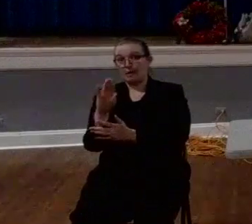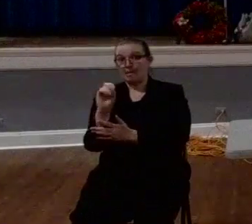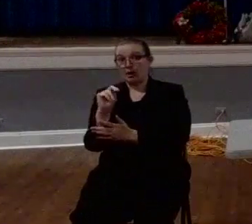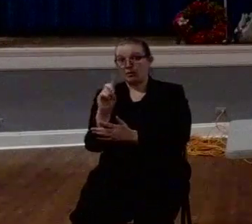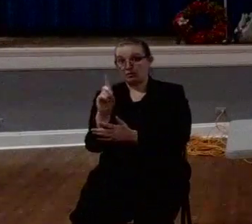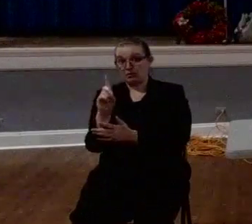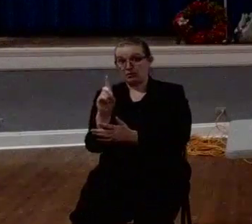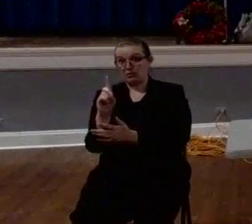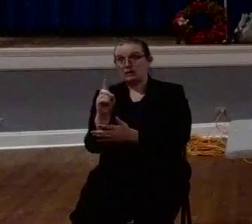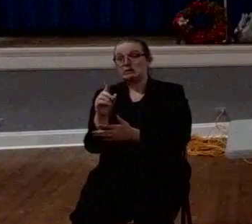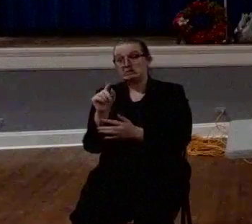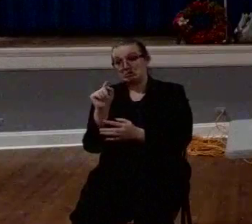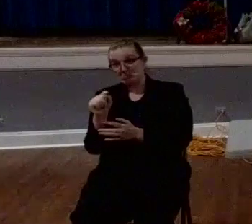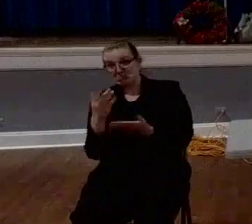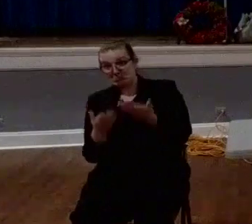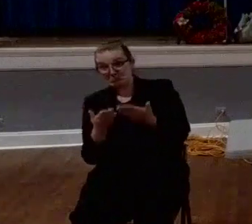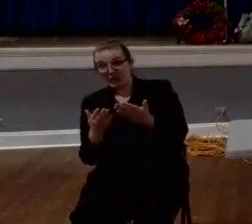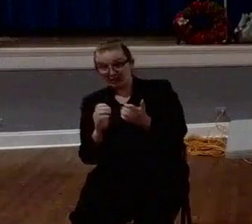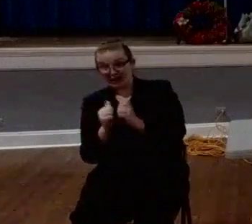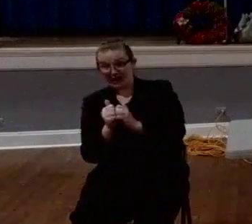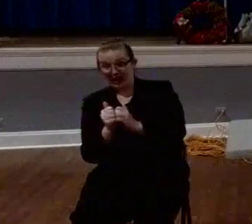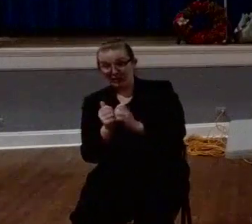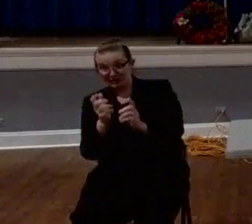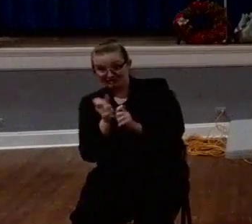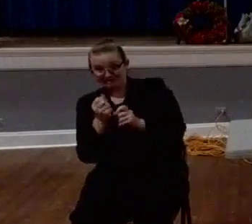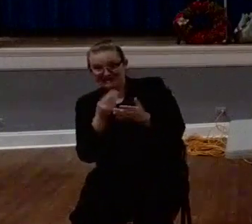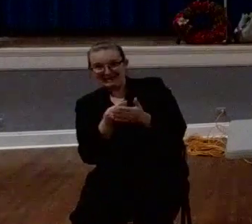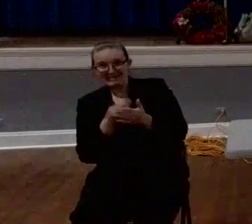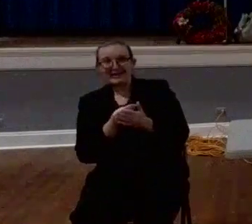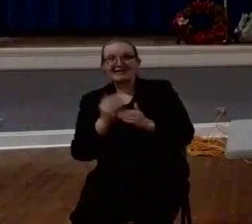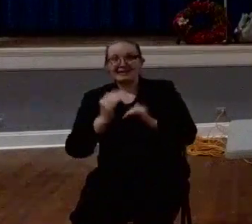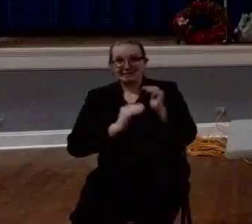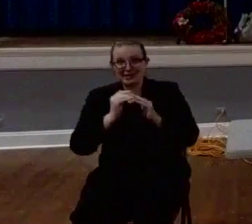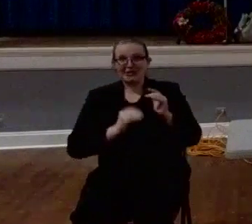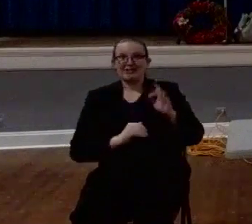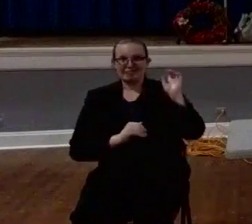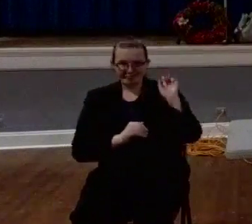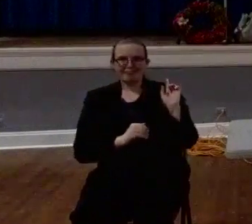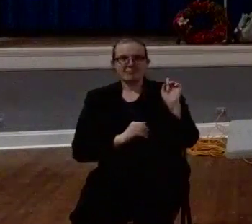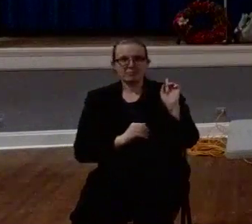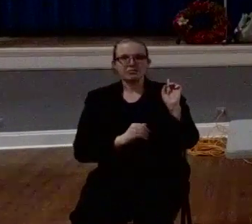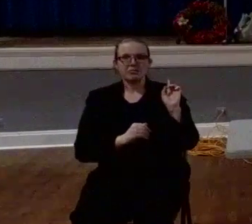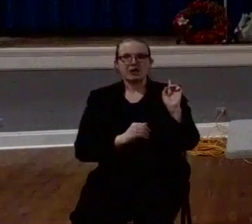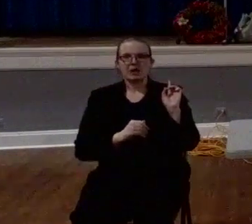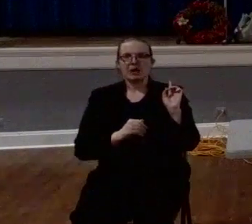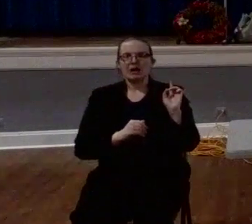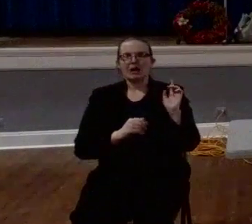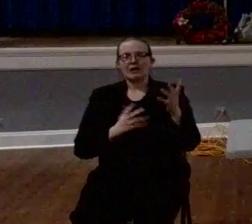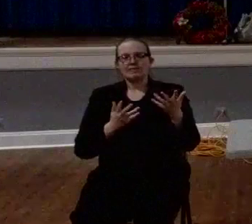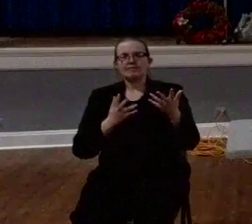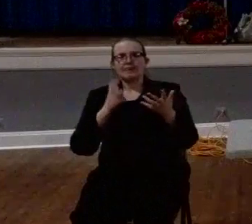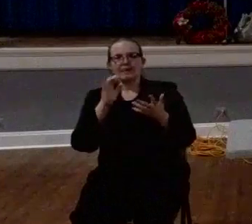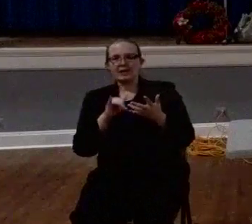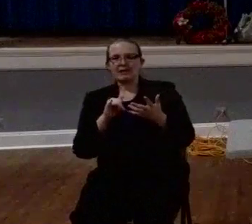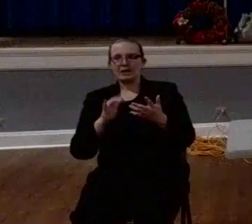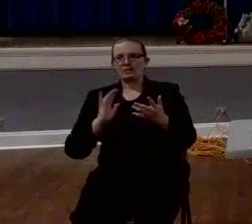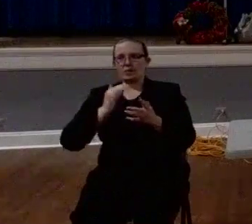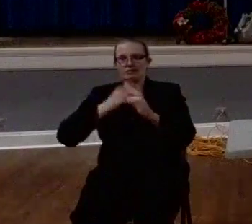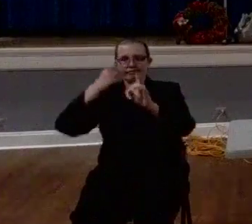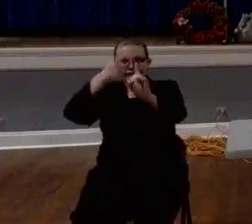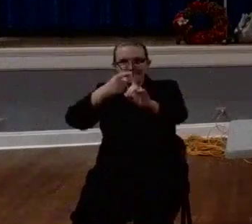a option for how we can build this out, that is where we're laying things. I guess that's where we're